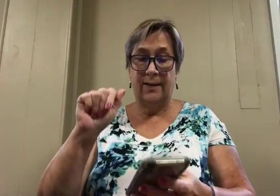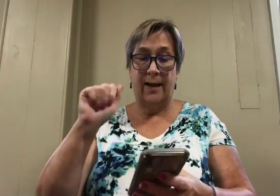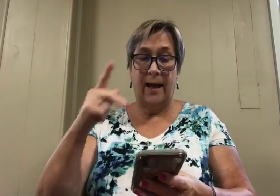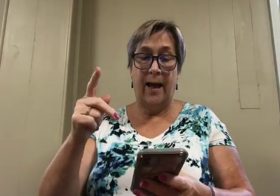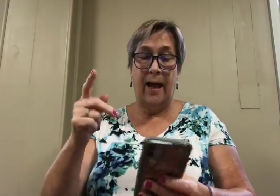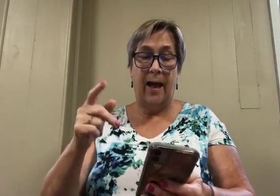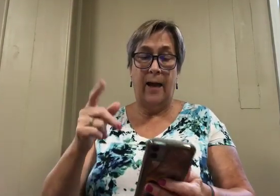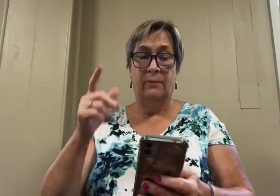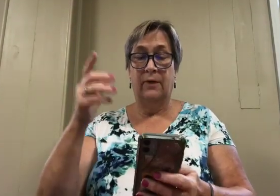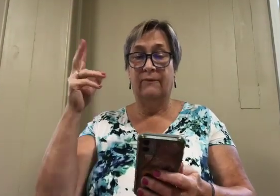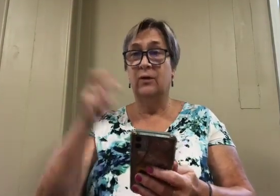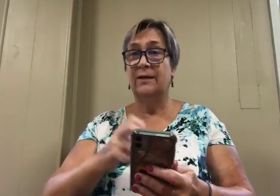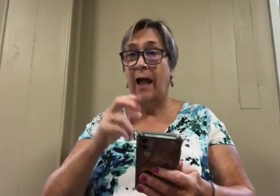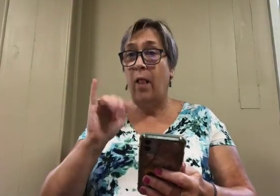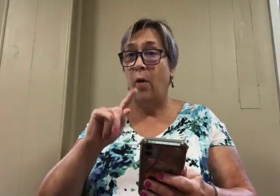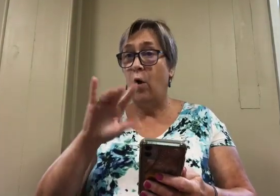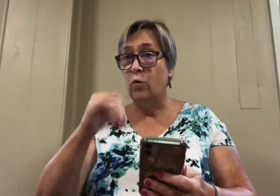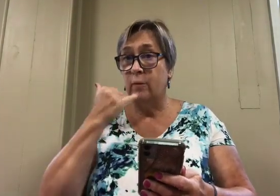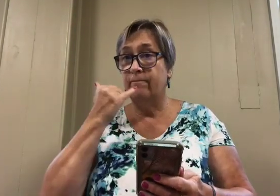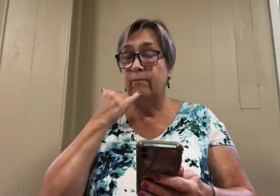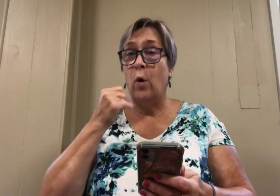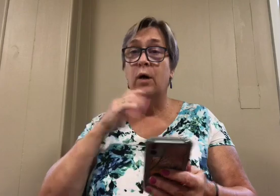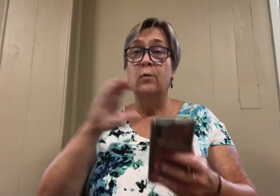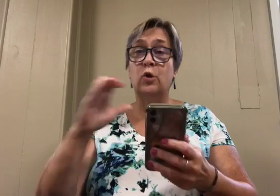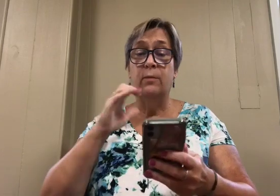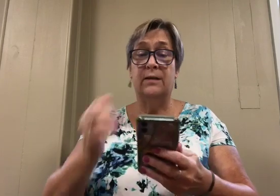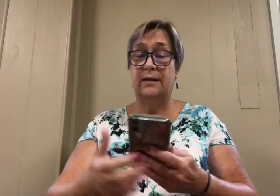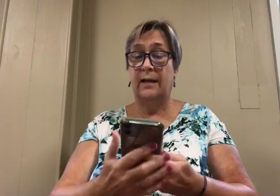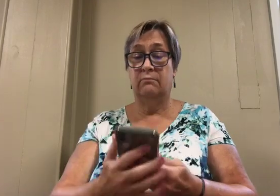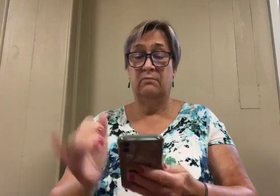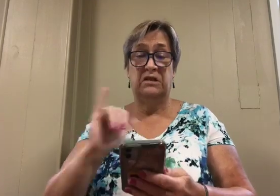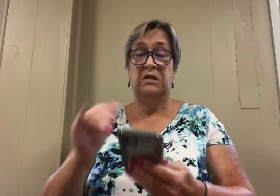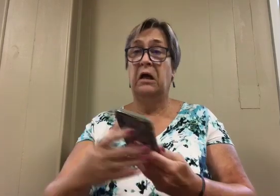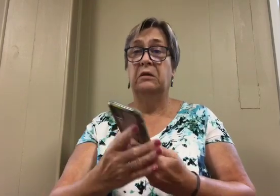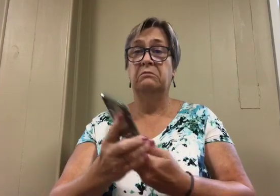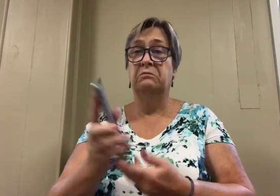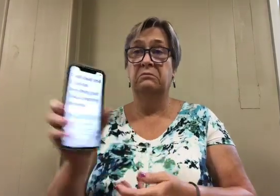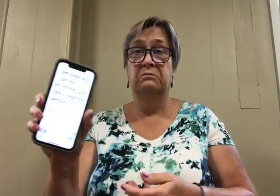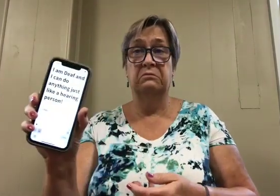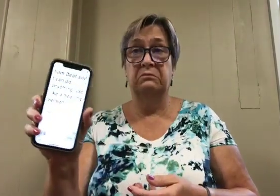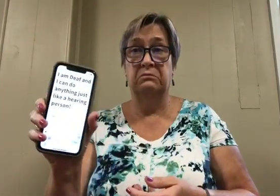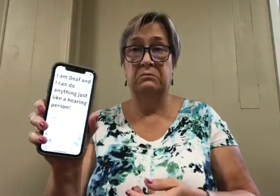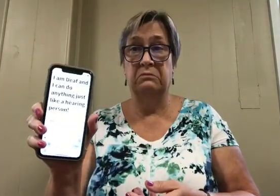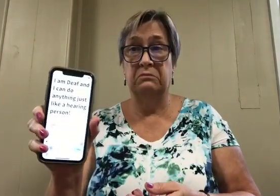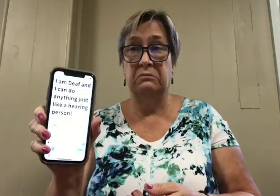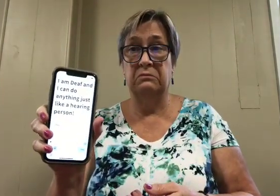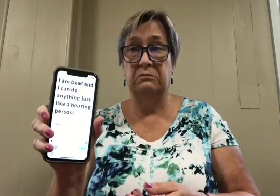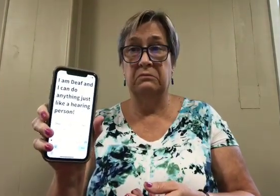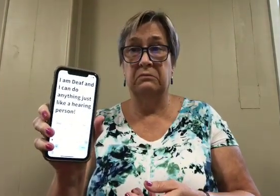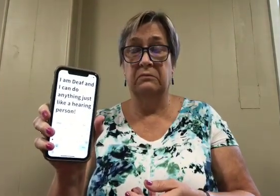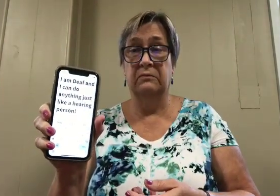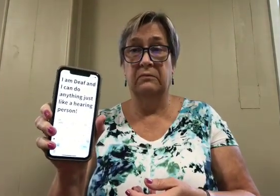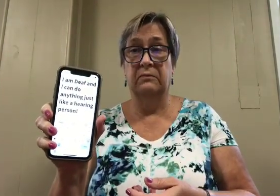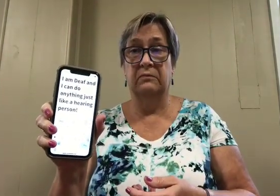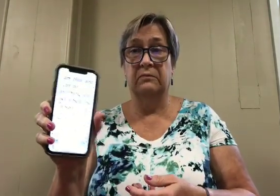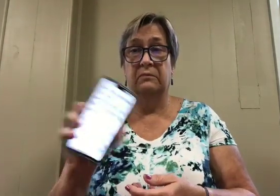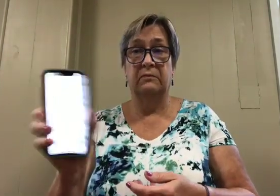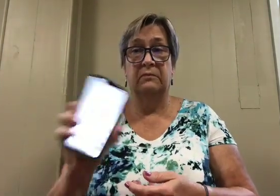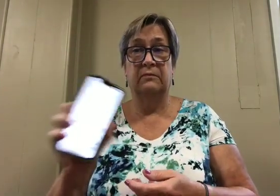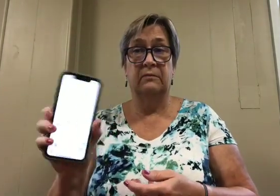There's an app called Cardzilla. If you download that to your phone, you can easily communicate. Here's what it looks like.